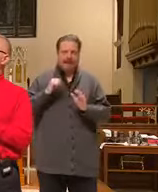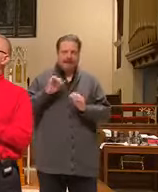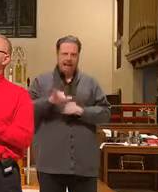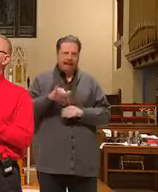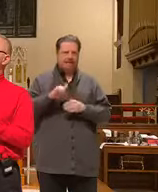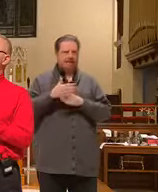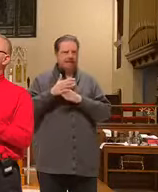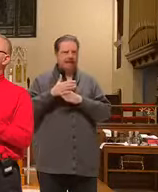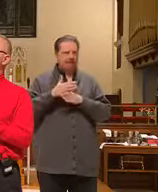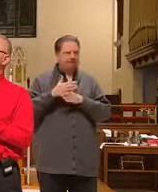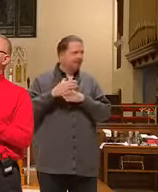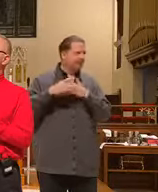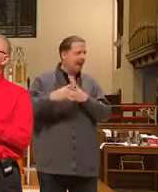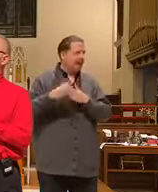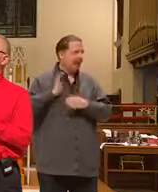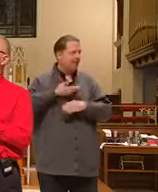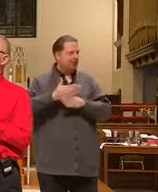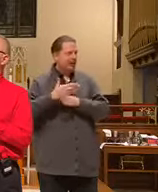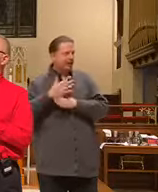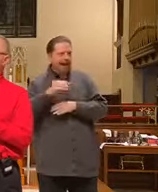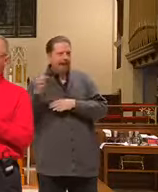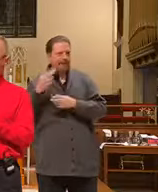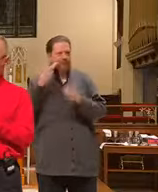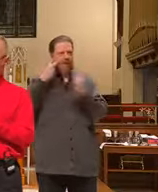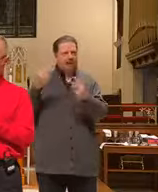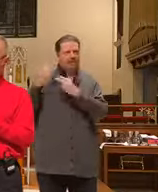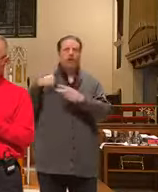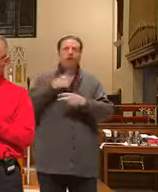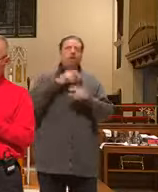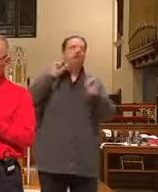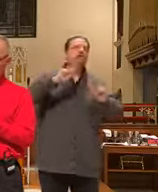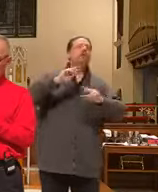our sharing and our reflection. So we'll be looking forward to sharing it with you.